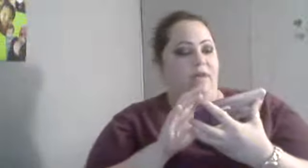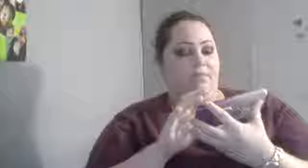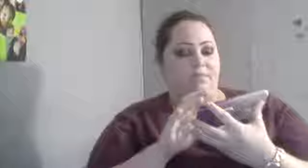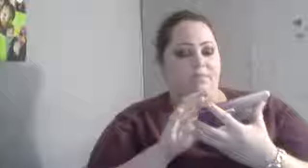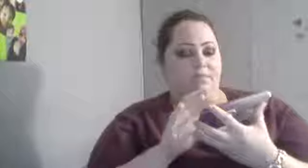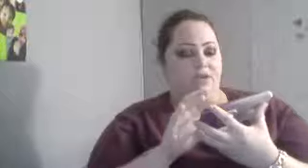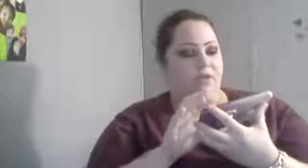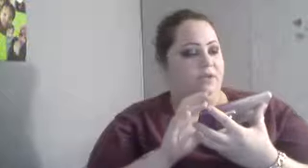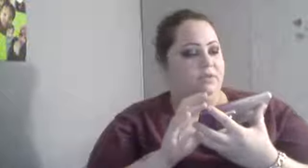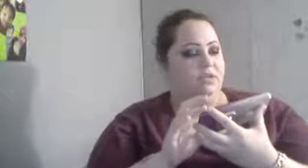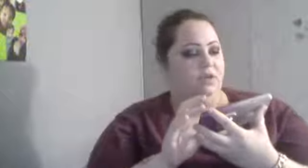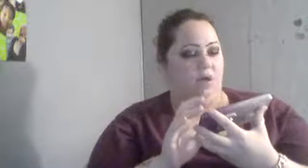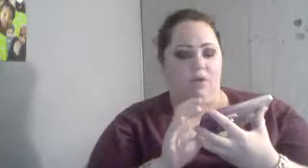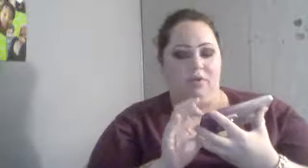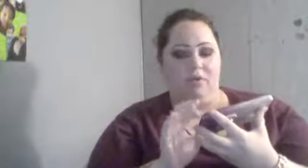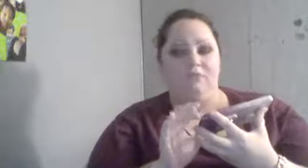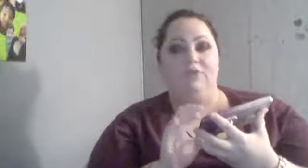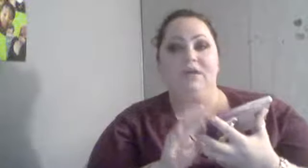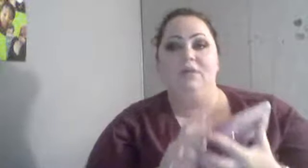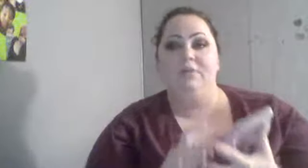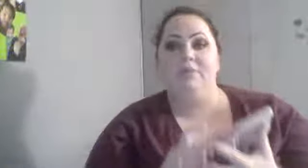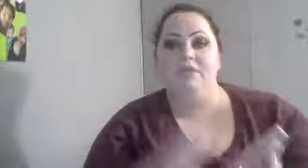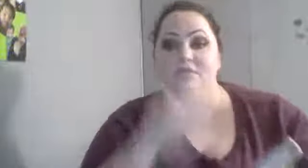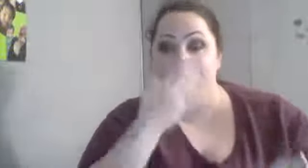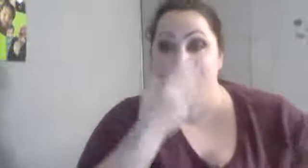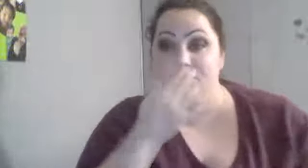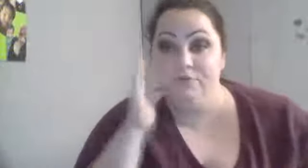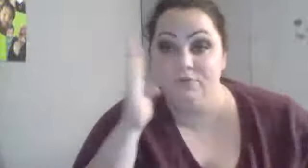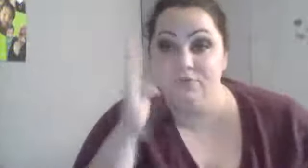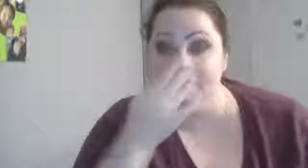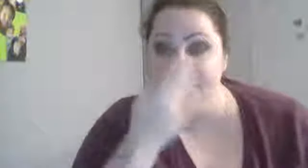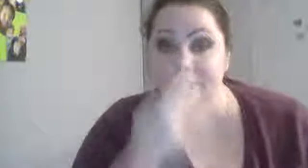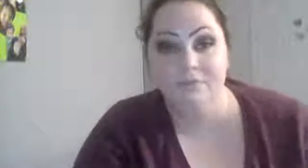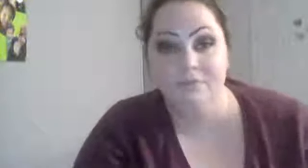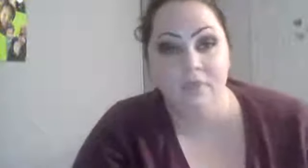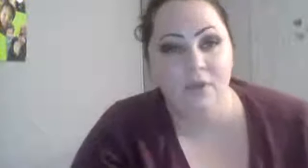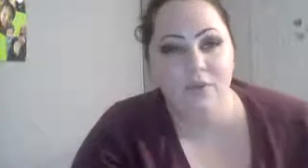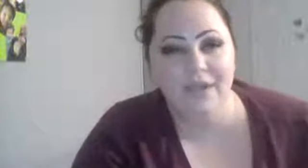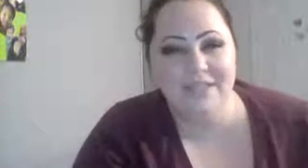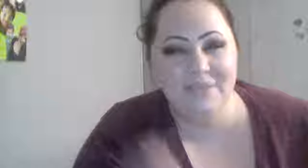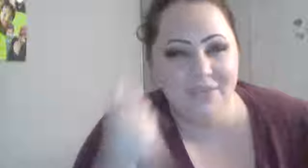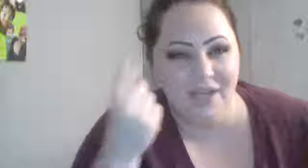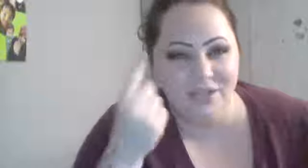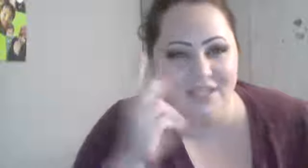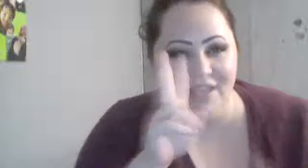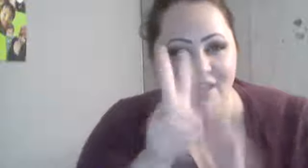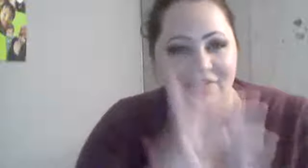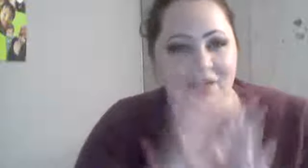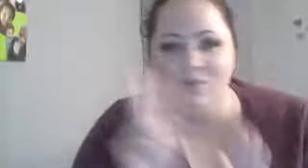Okay, so I know that was a little awkward. I will figure out a better system for the future. Were you guys able to understand that video or